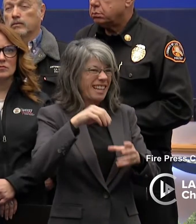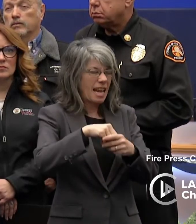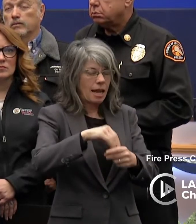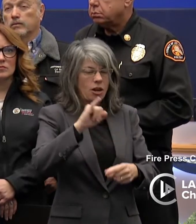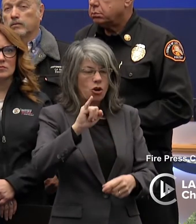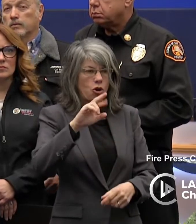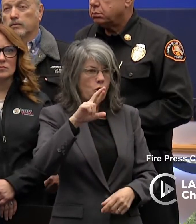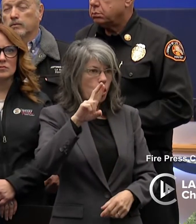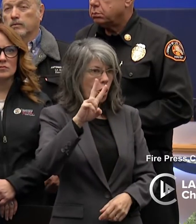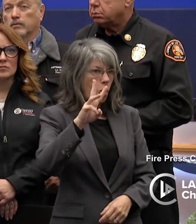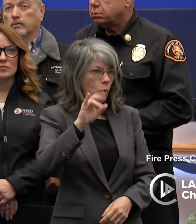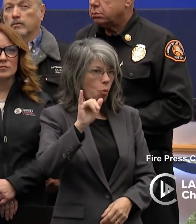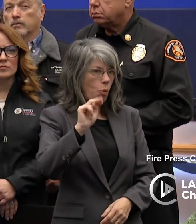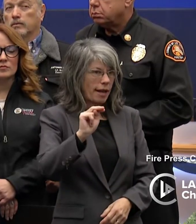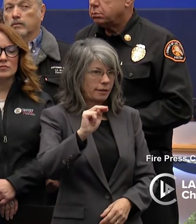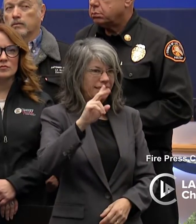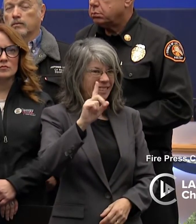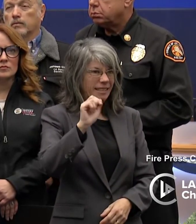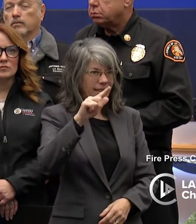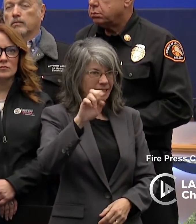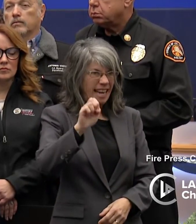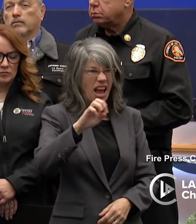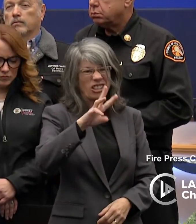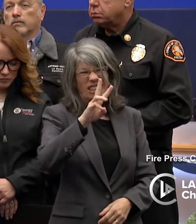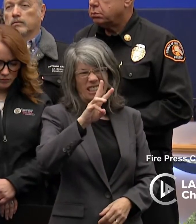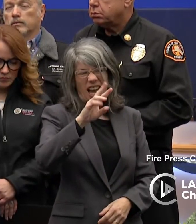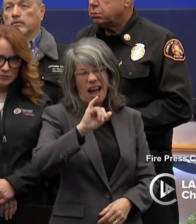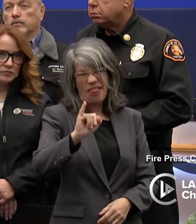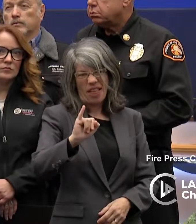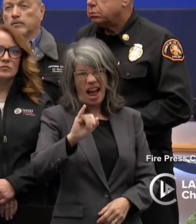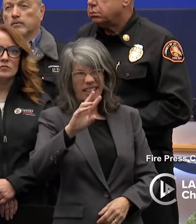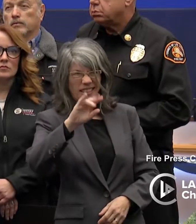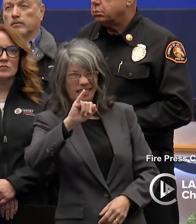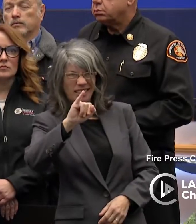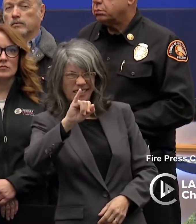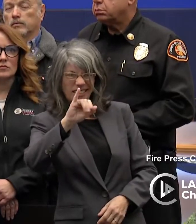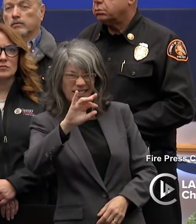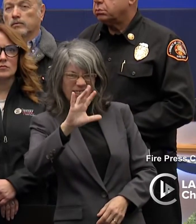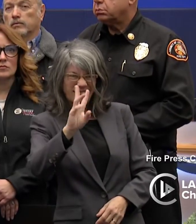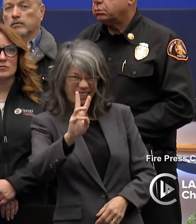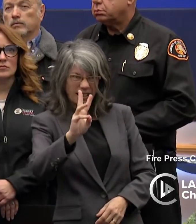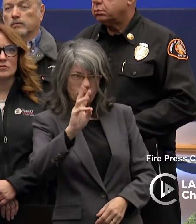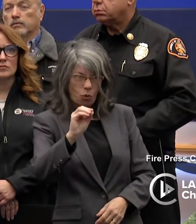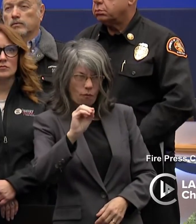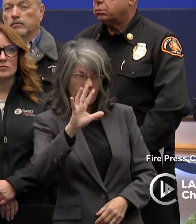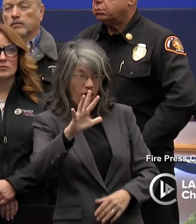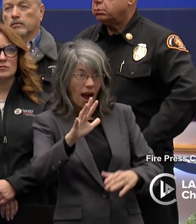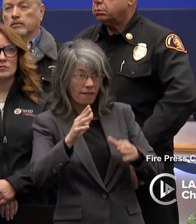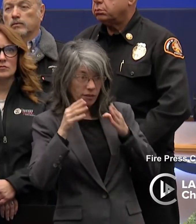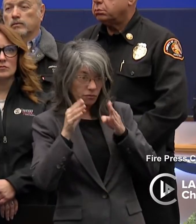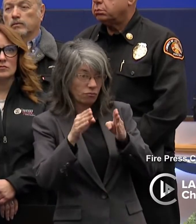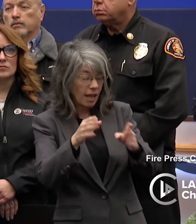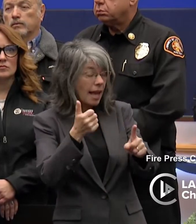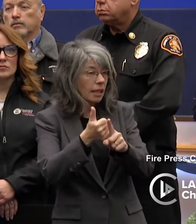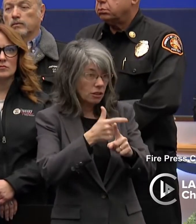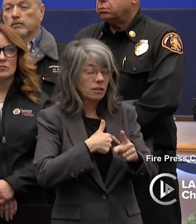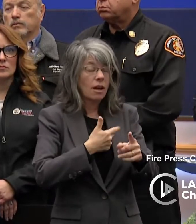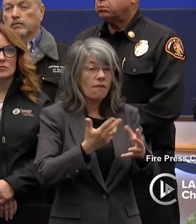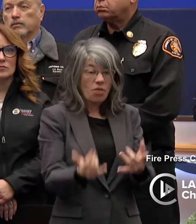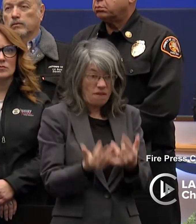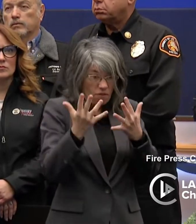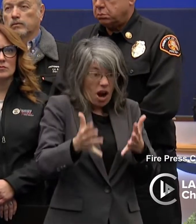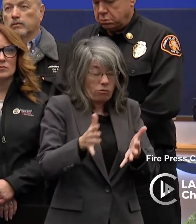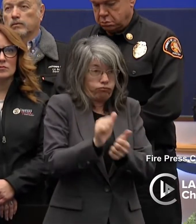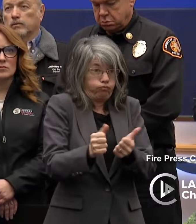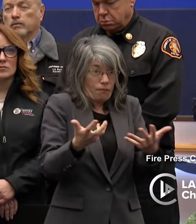Irwindale under the I-605 underpass. Again, setting a fire that was quickly put out.